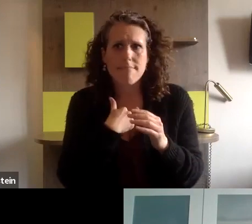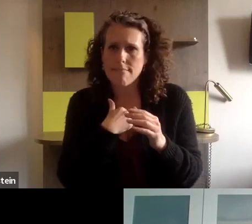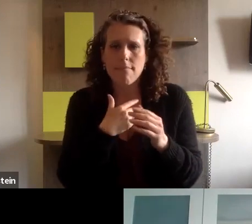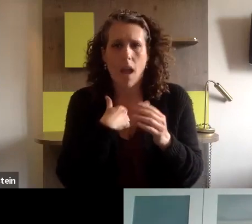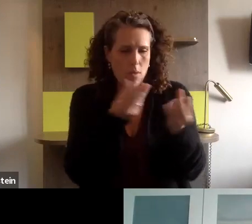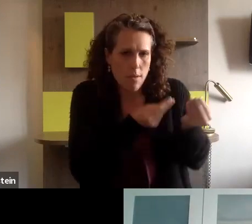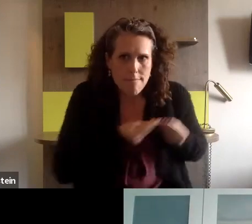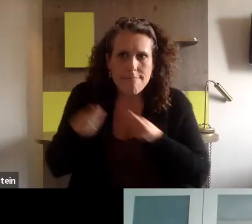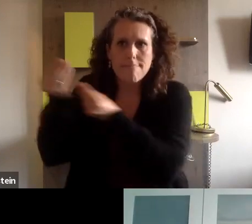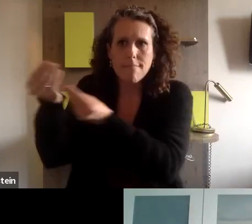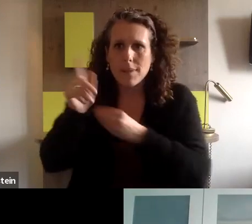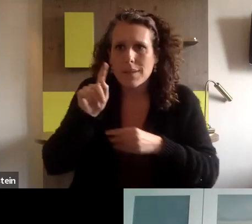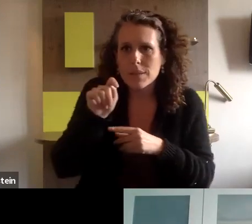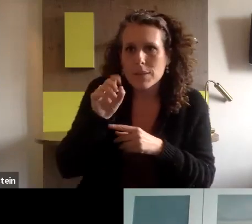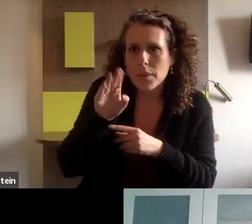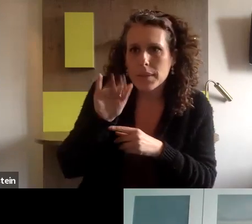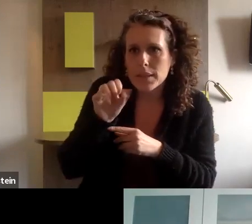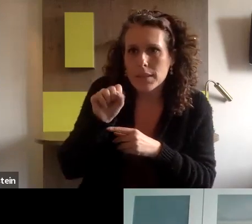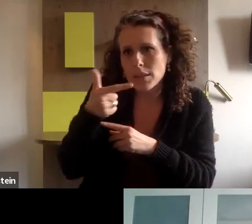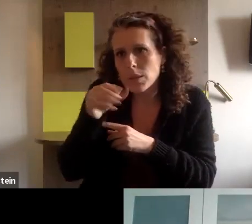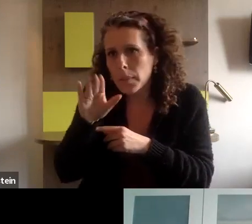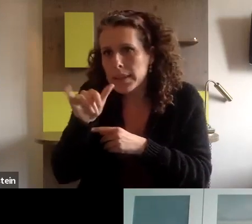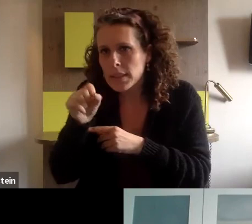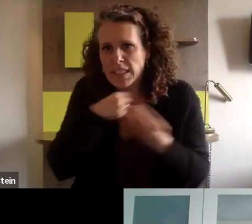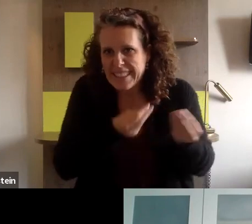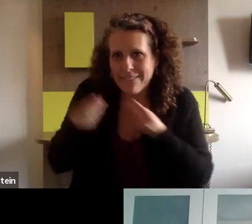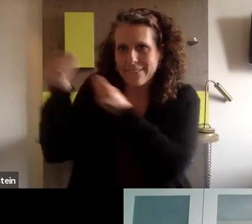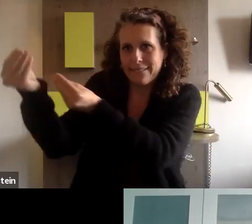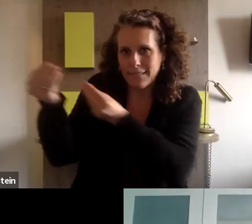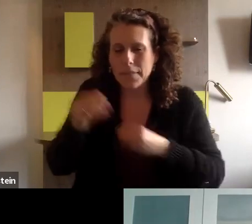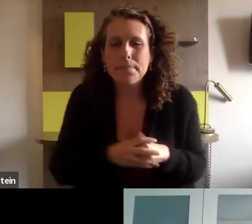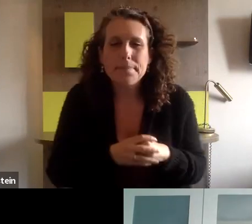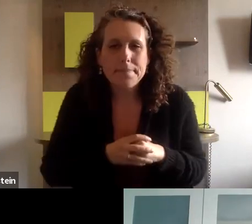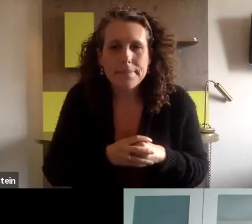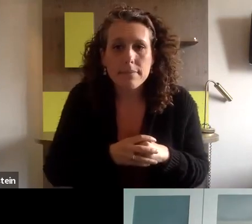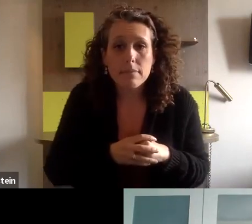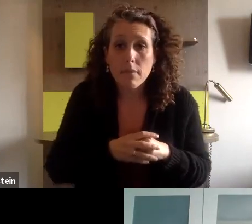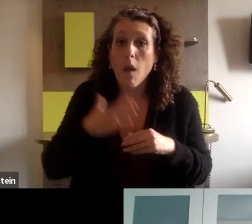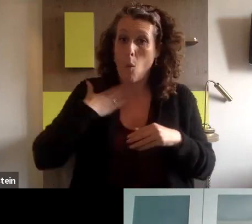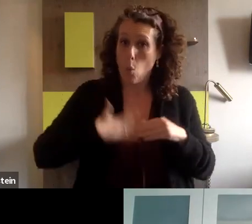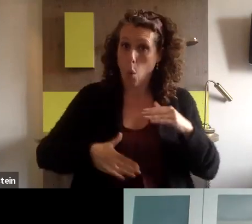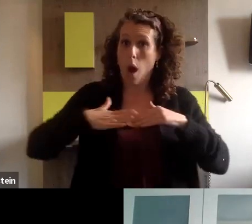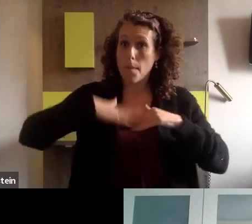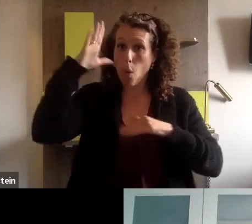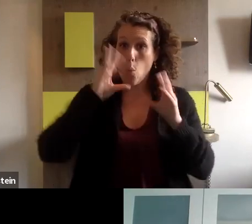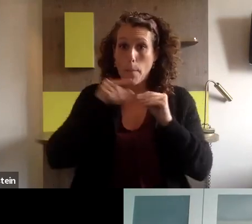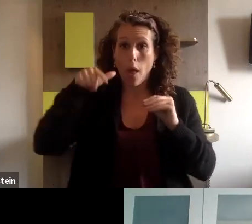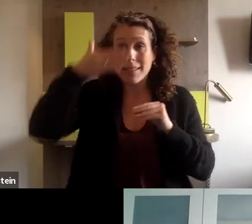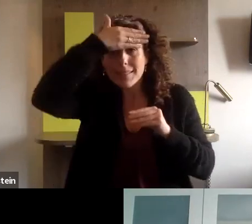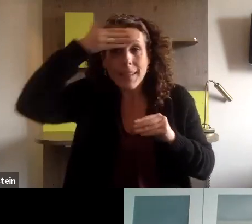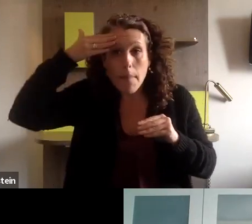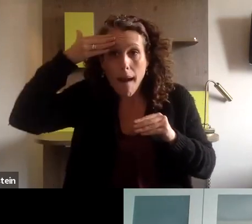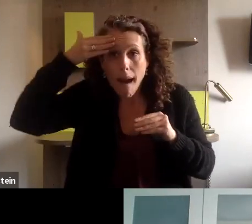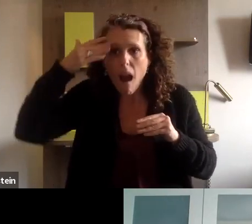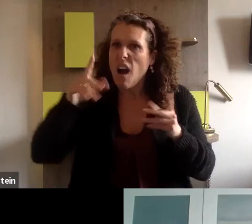gets any feedback that you send. We'll be having more webinars in the summer with